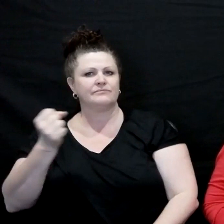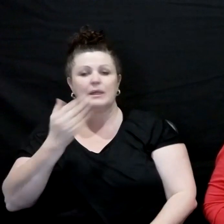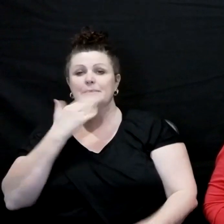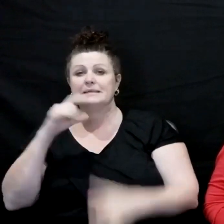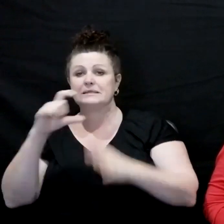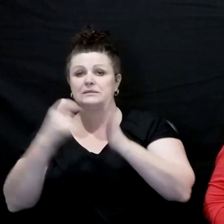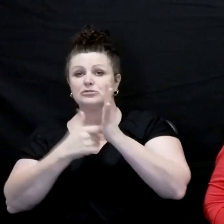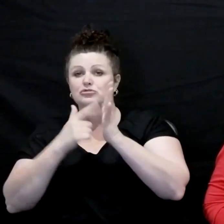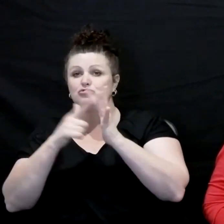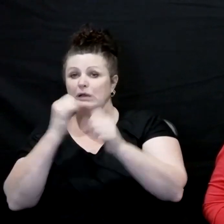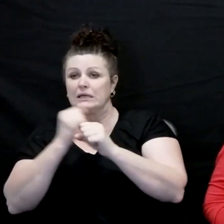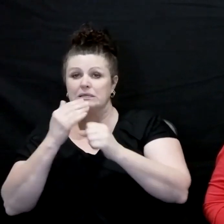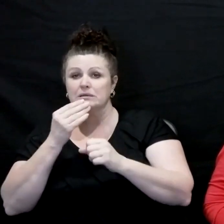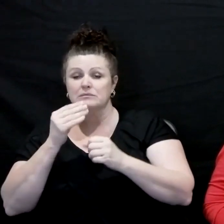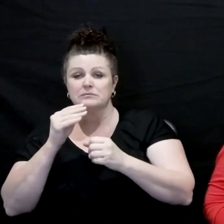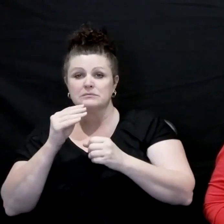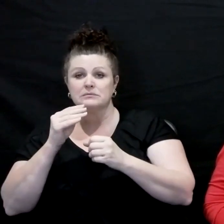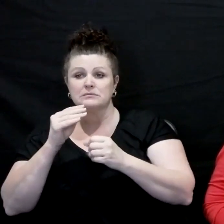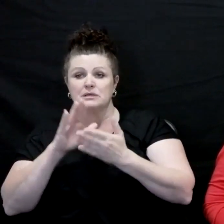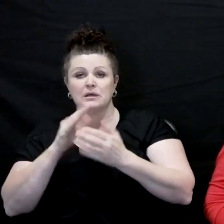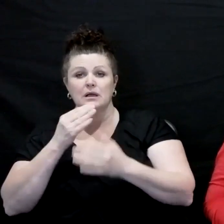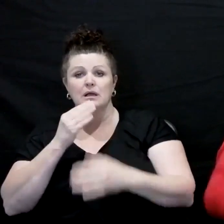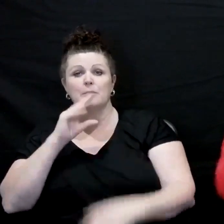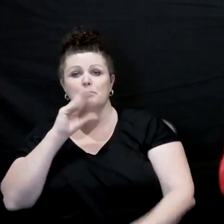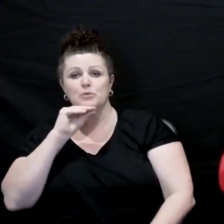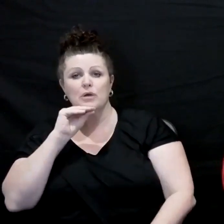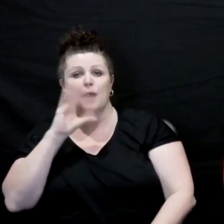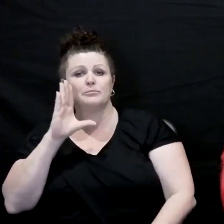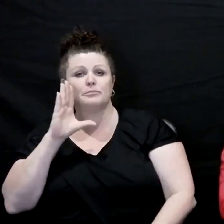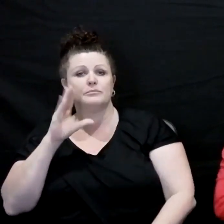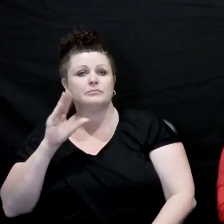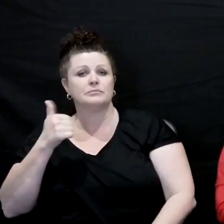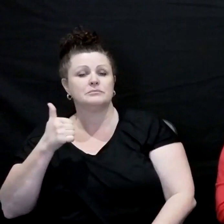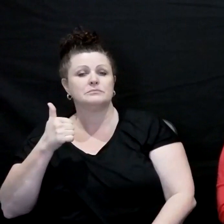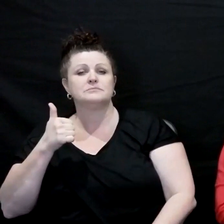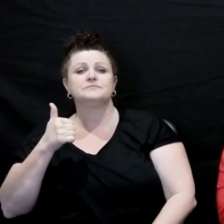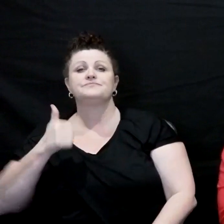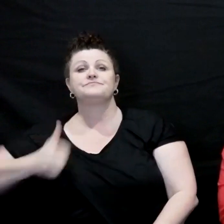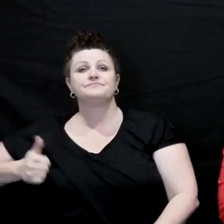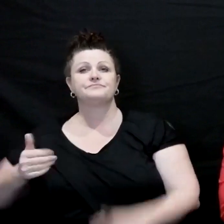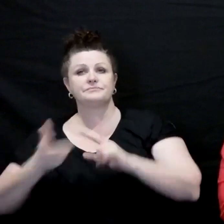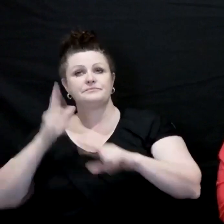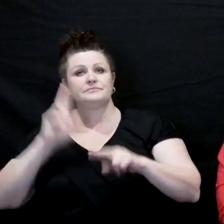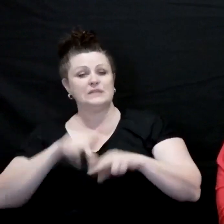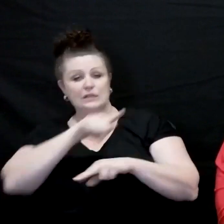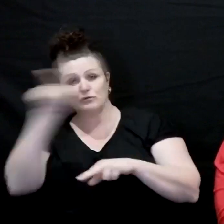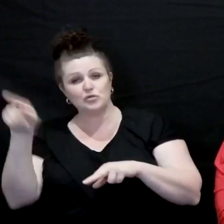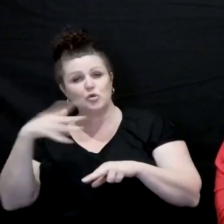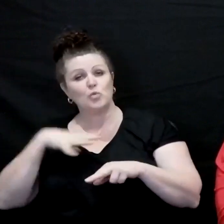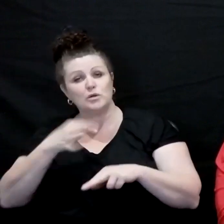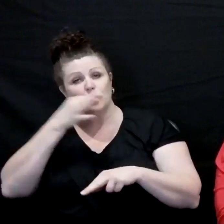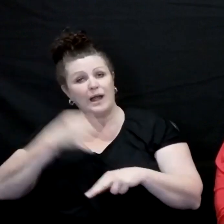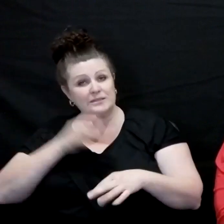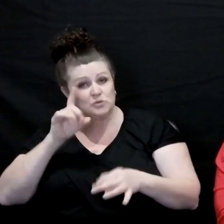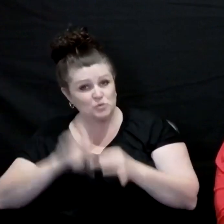unmute Wilma so that Wilma can ask her question? And for anybody else that wants to ask a